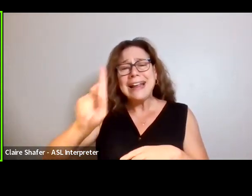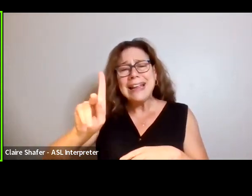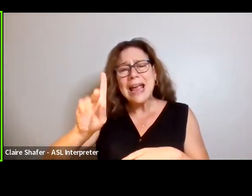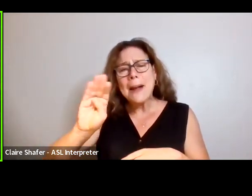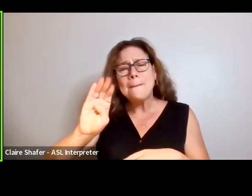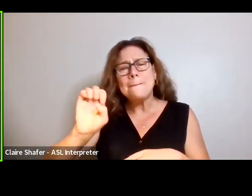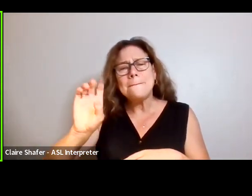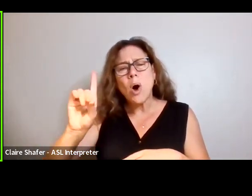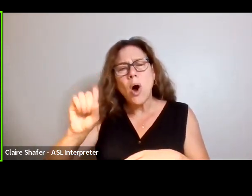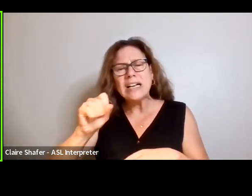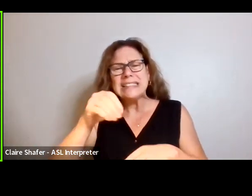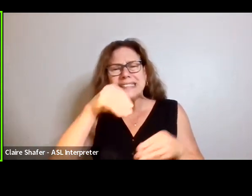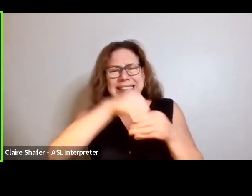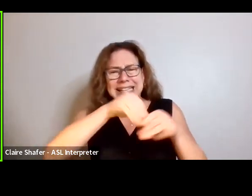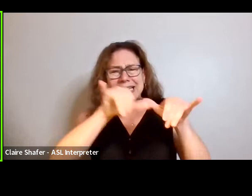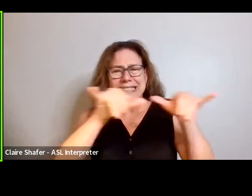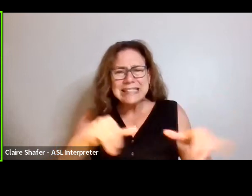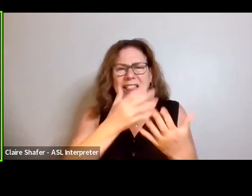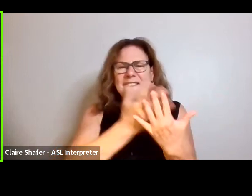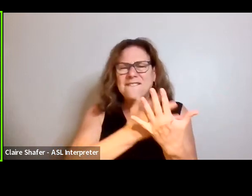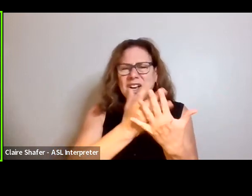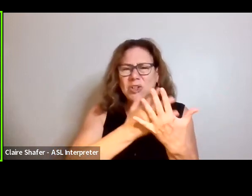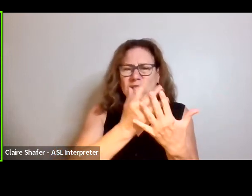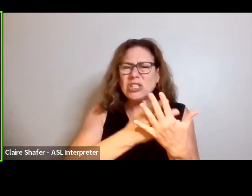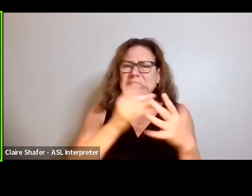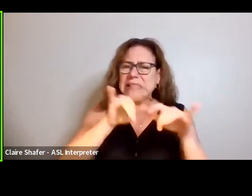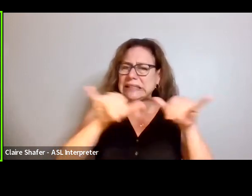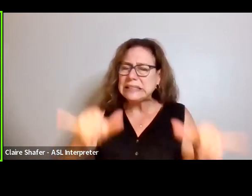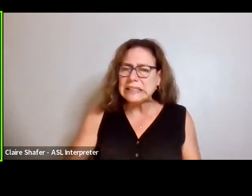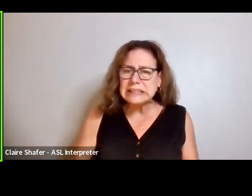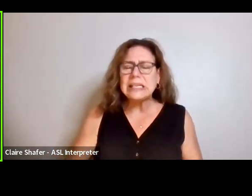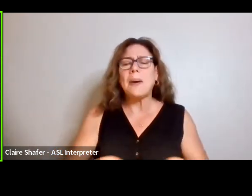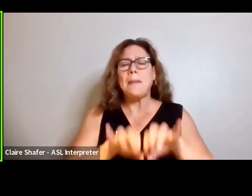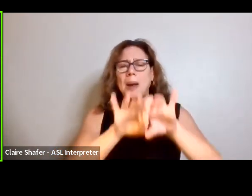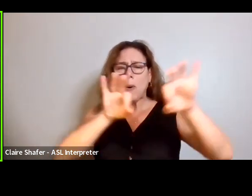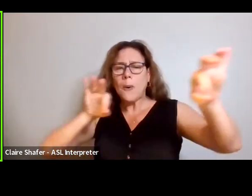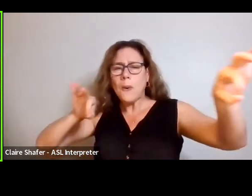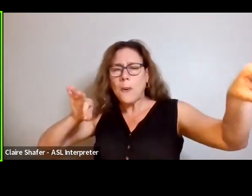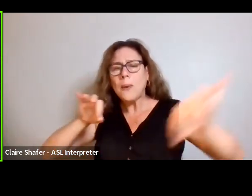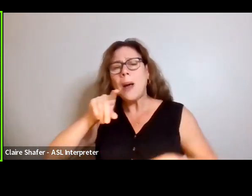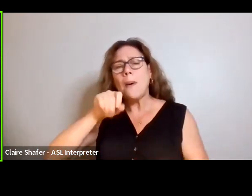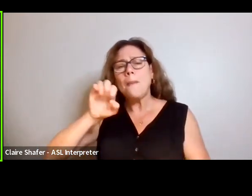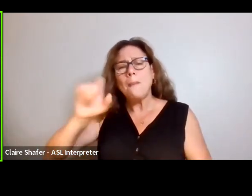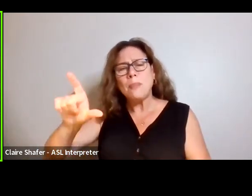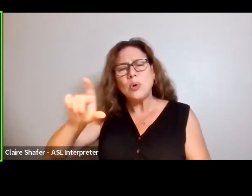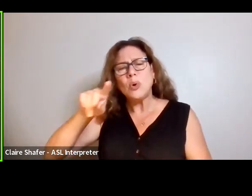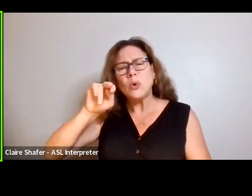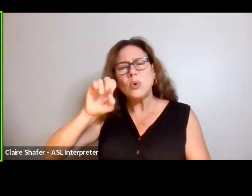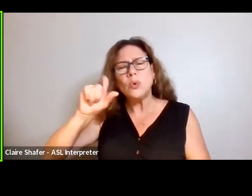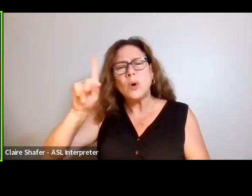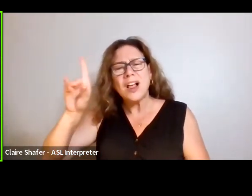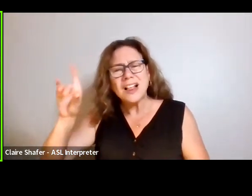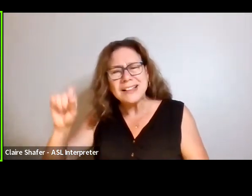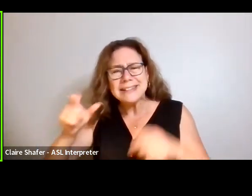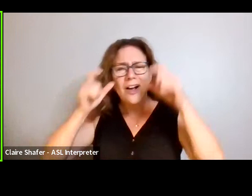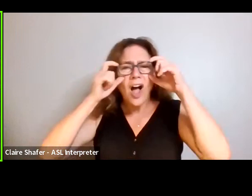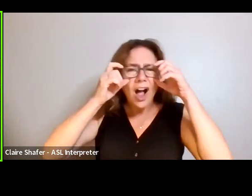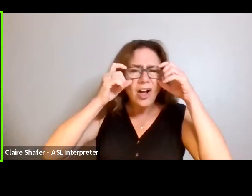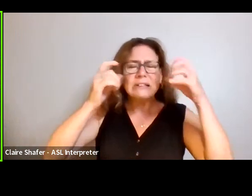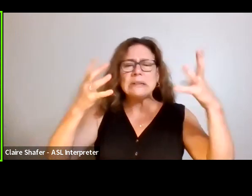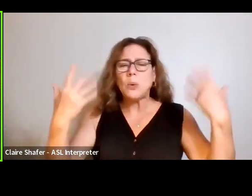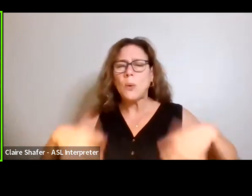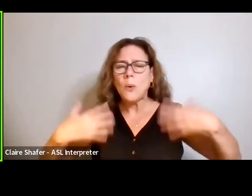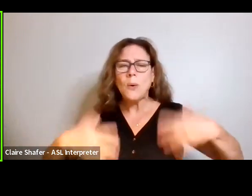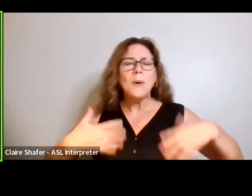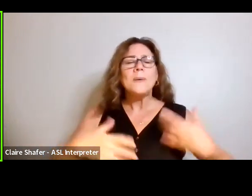when you wonder why things are not filtering properly, look for the kickboards and the goggles. So in solidarity, I love our